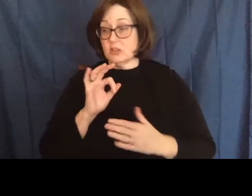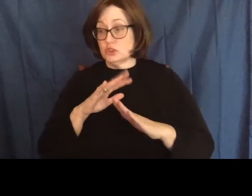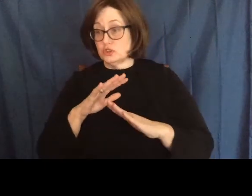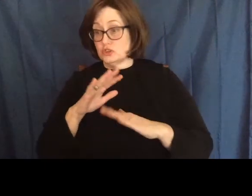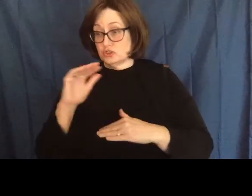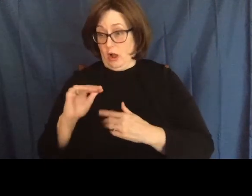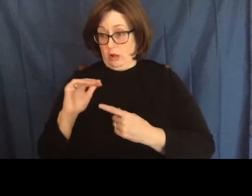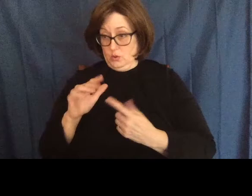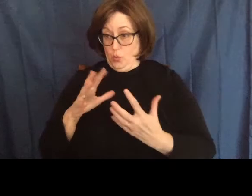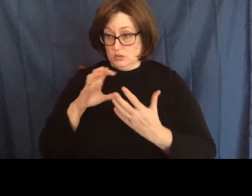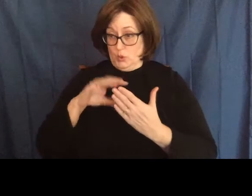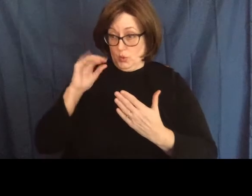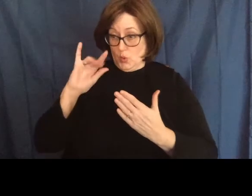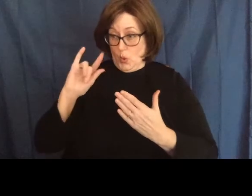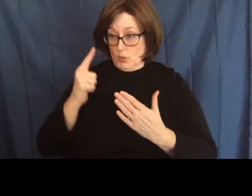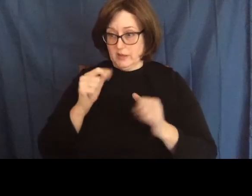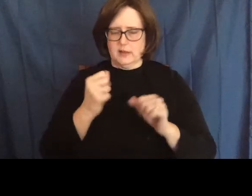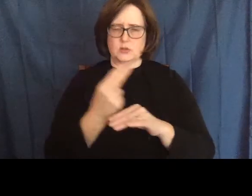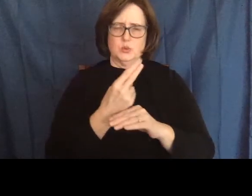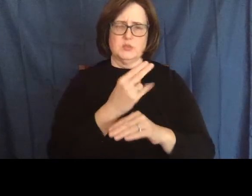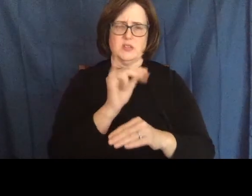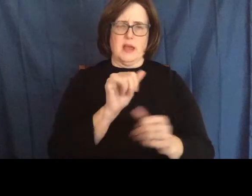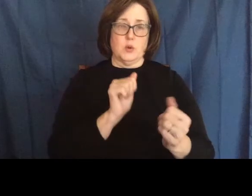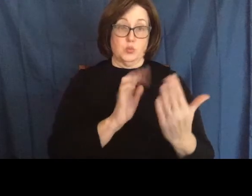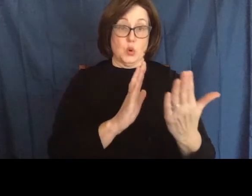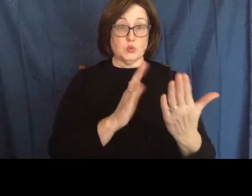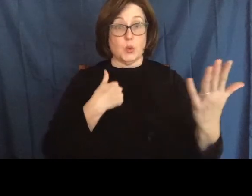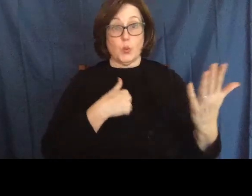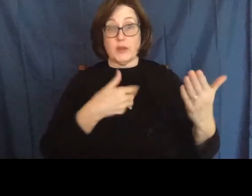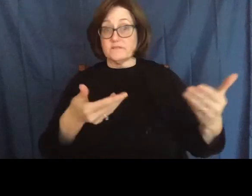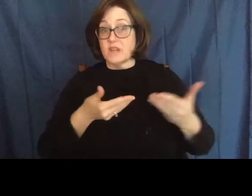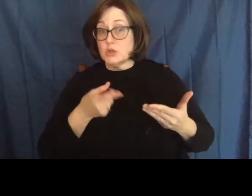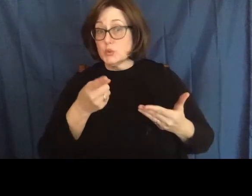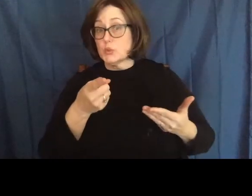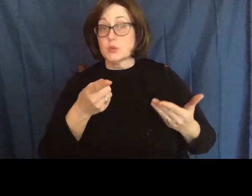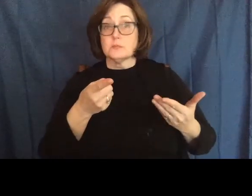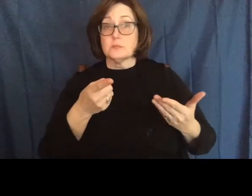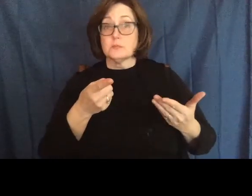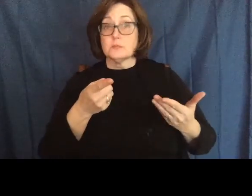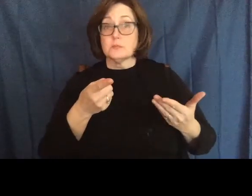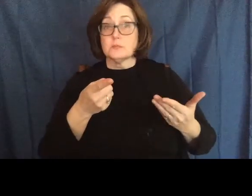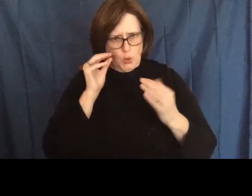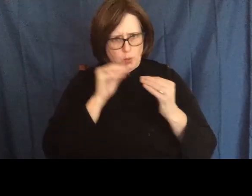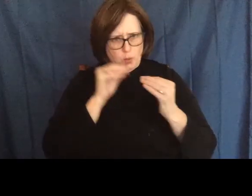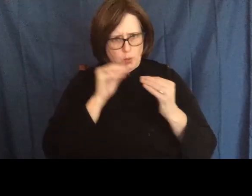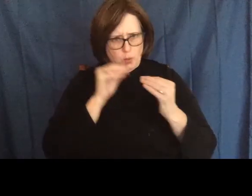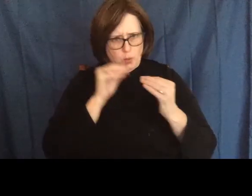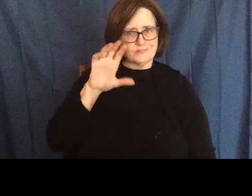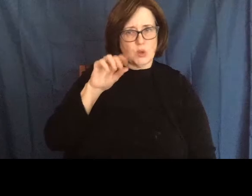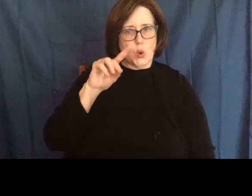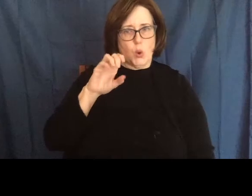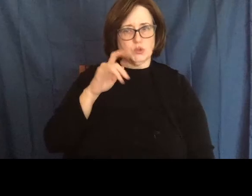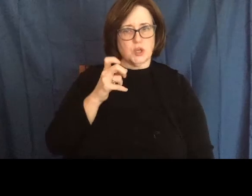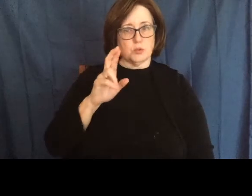use. And so we just invite you to learn more by going to codejumper.com.